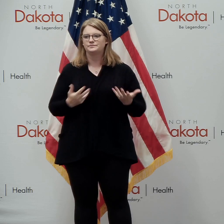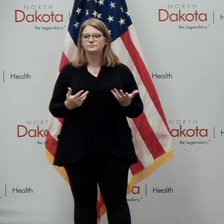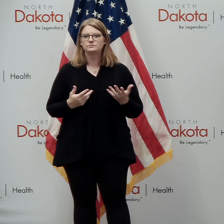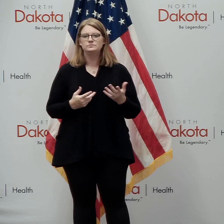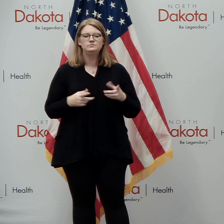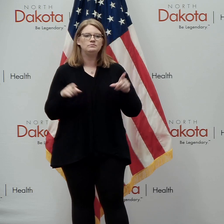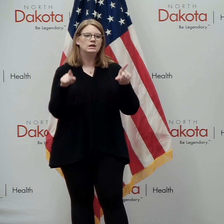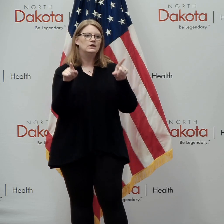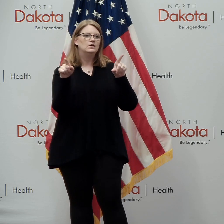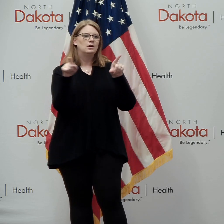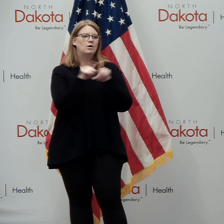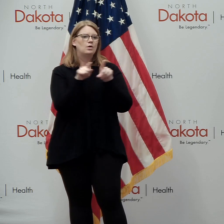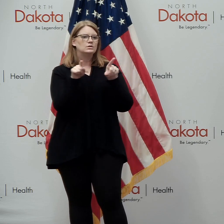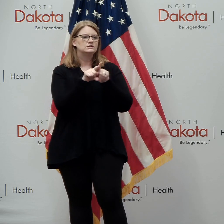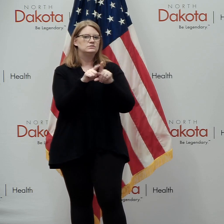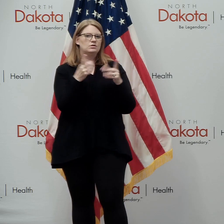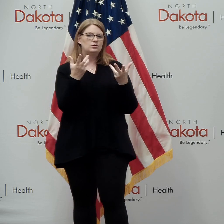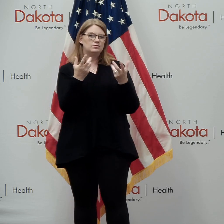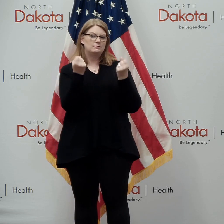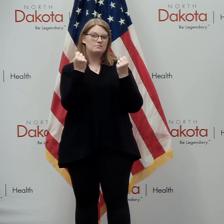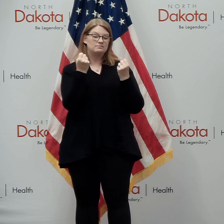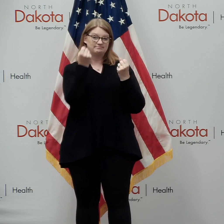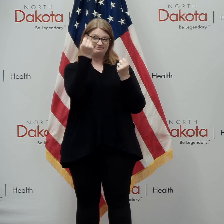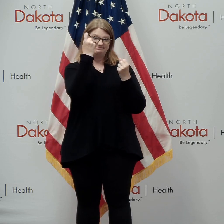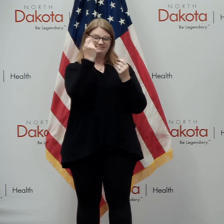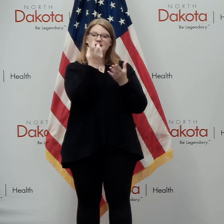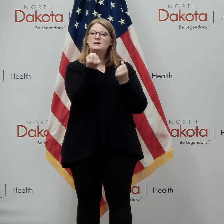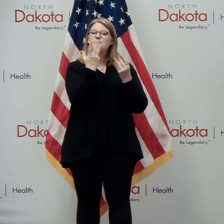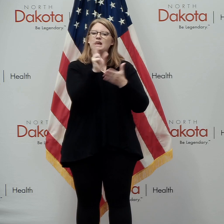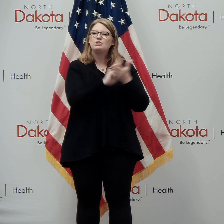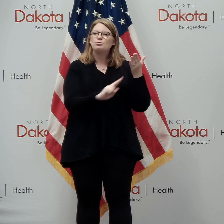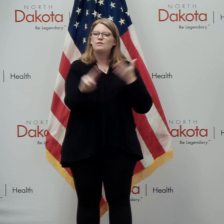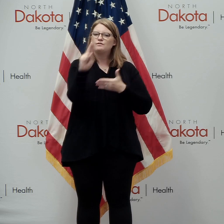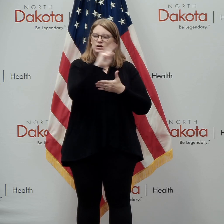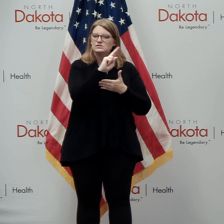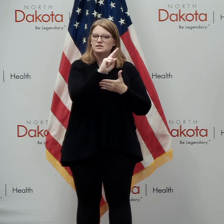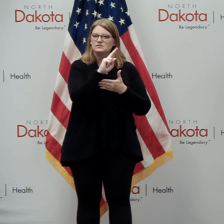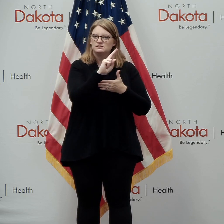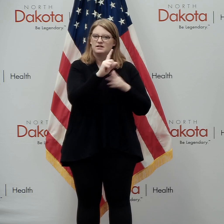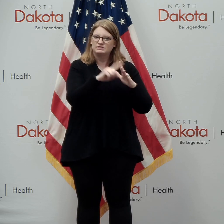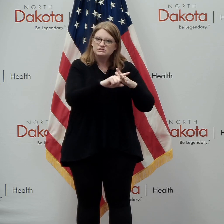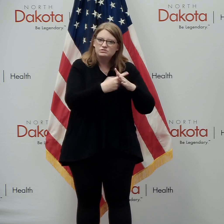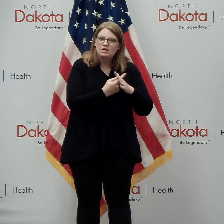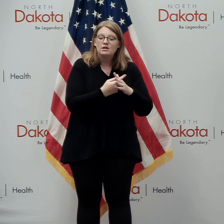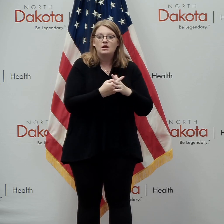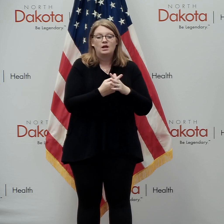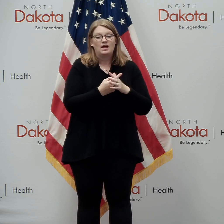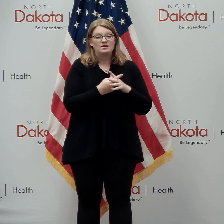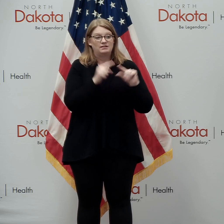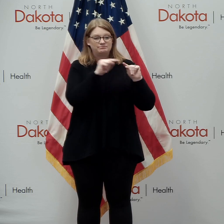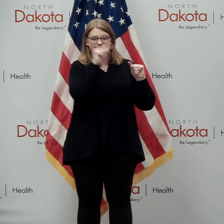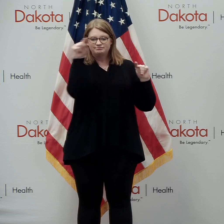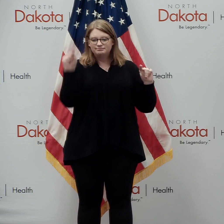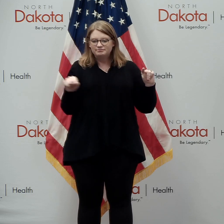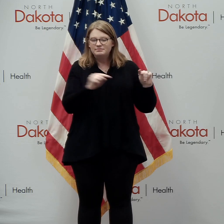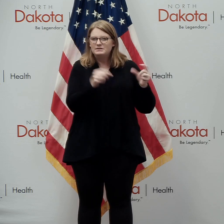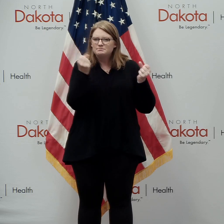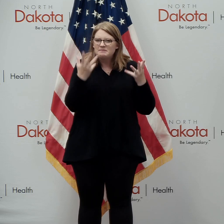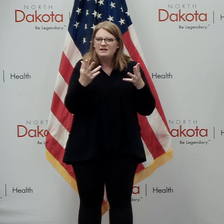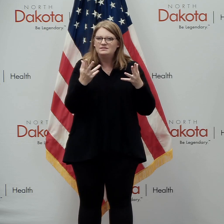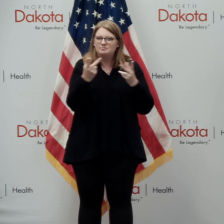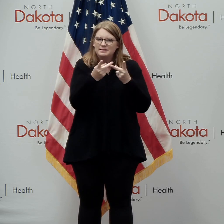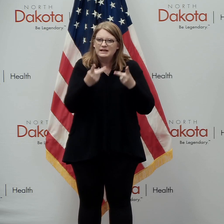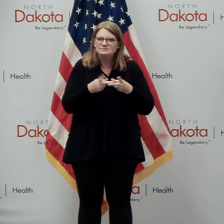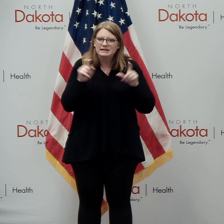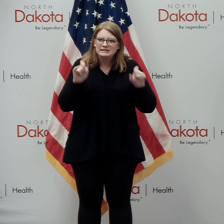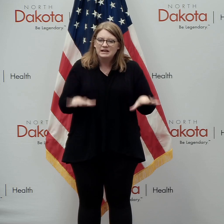talk about, because since many of our universities have kicked off, we've done a lot of university testing already, thanks to those university leaders that are